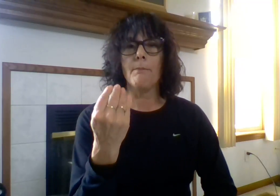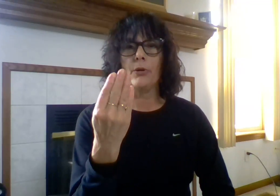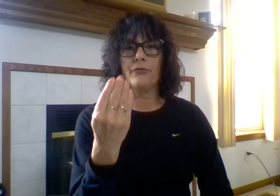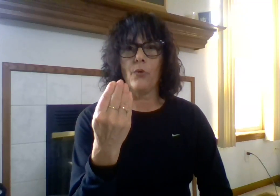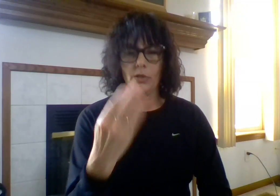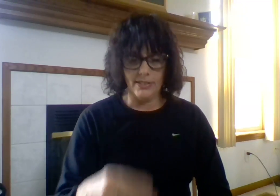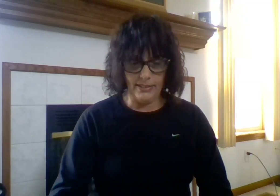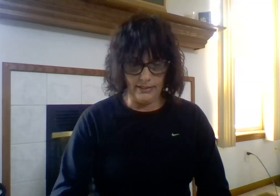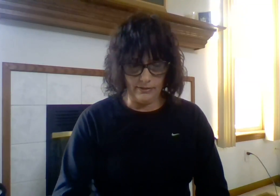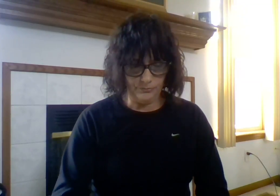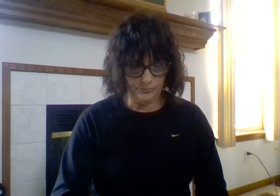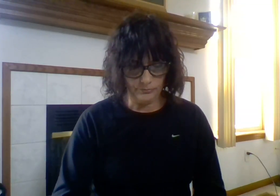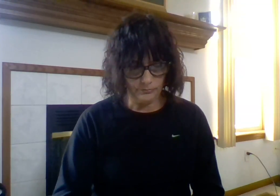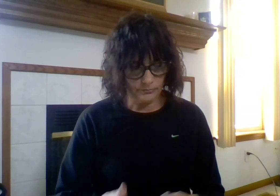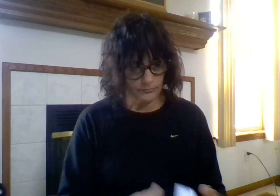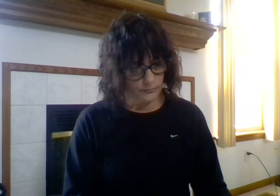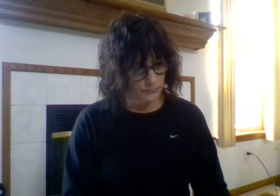Number 14.